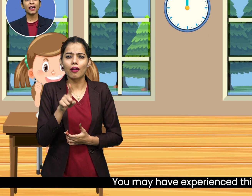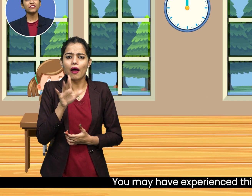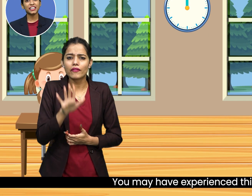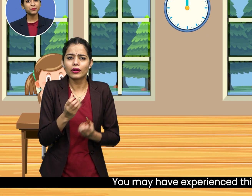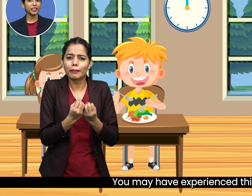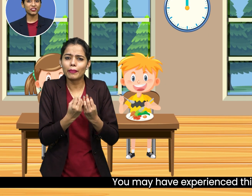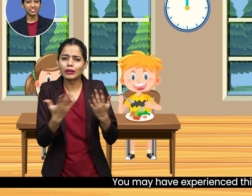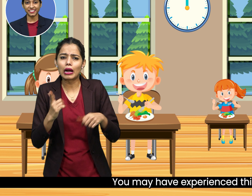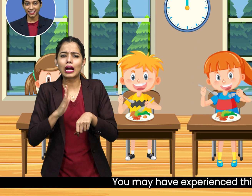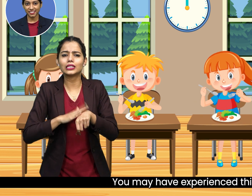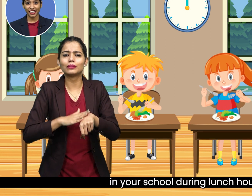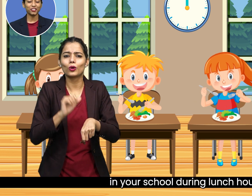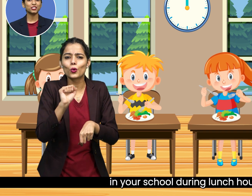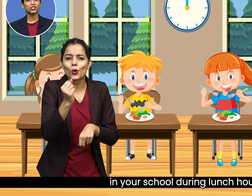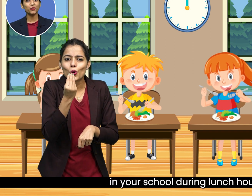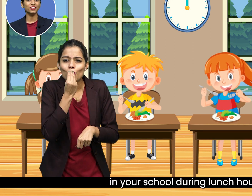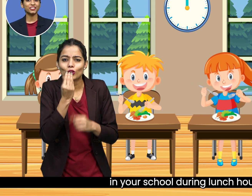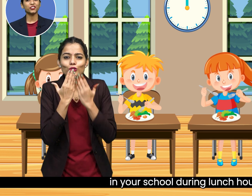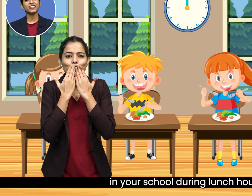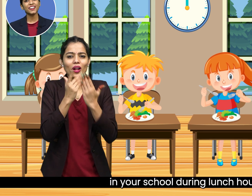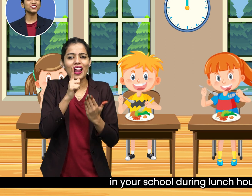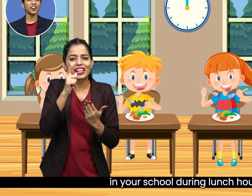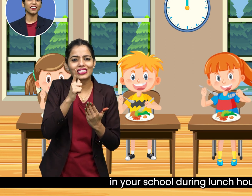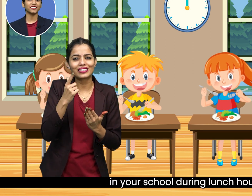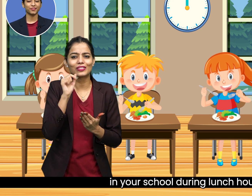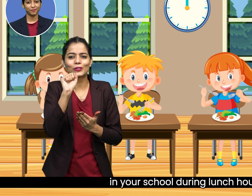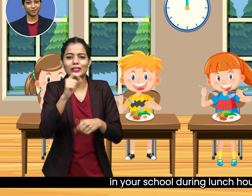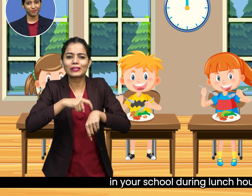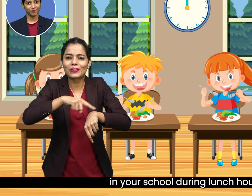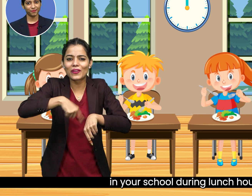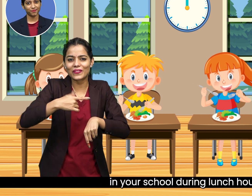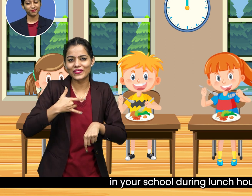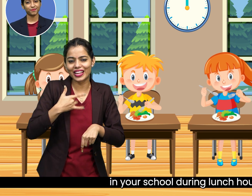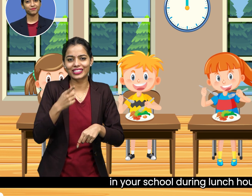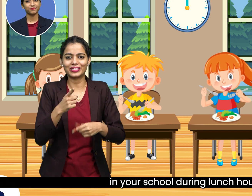You may have experienced this in your school during lunch hour.